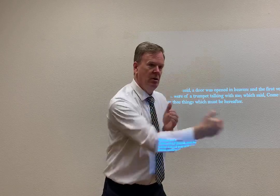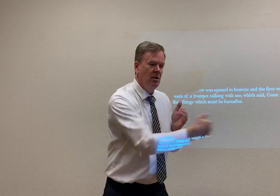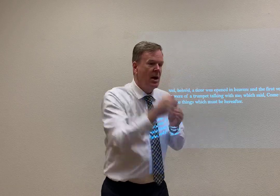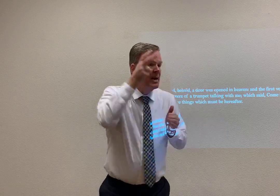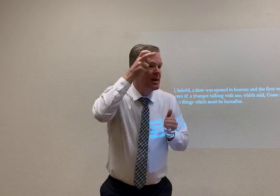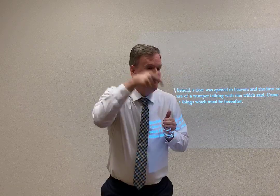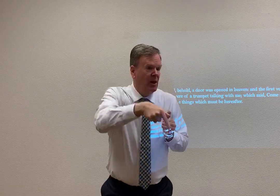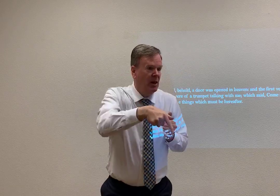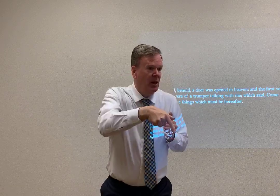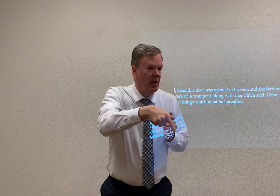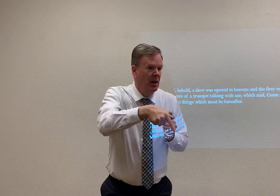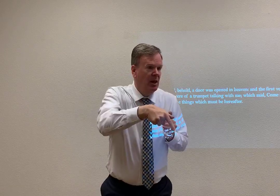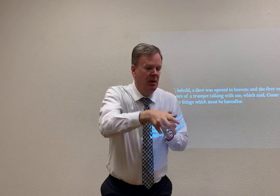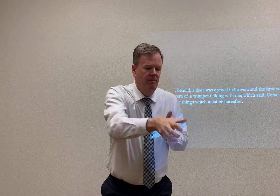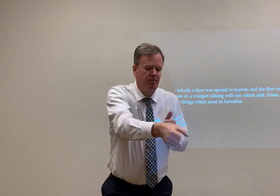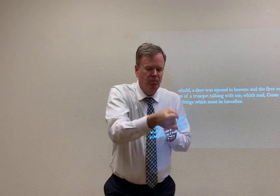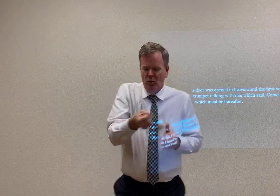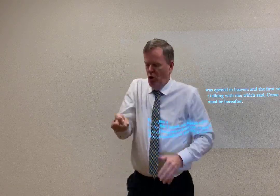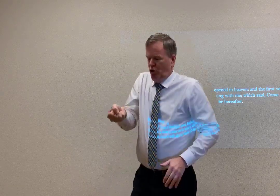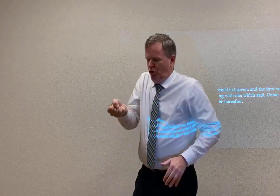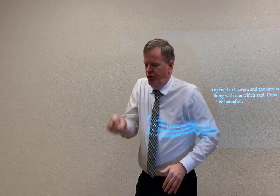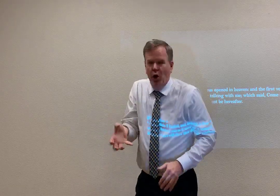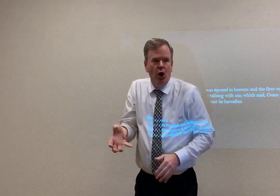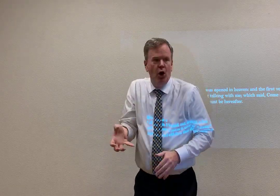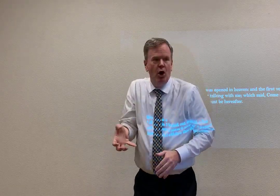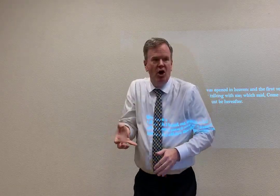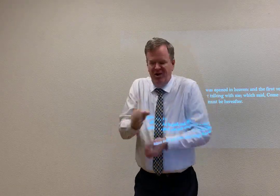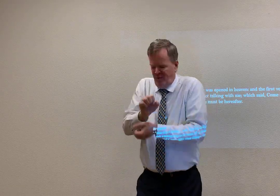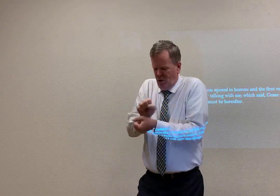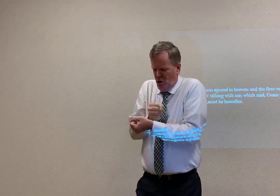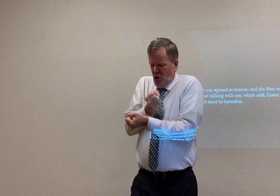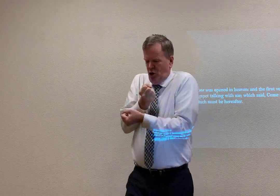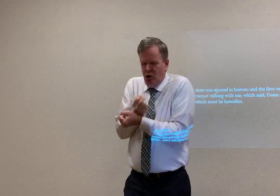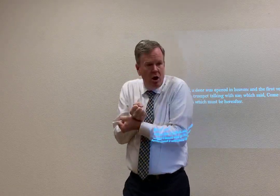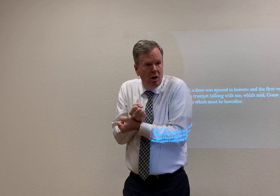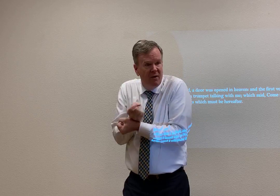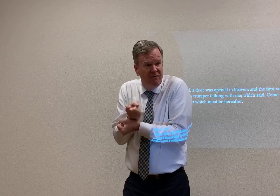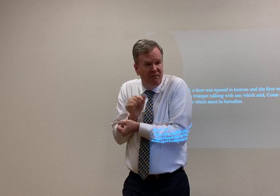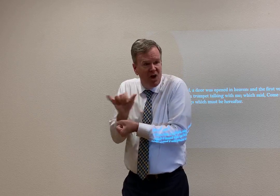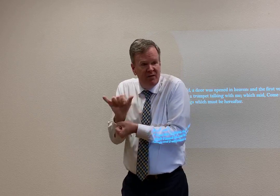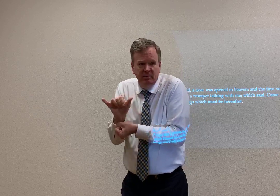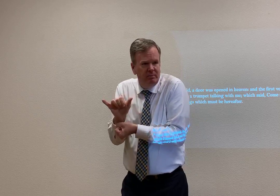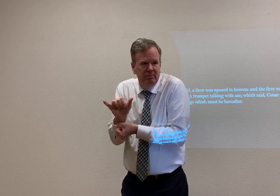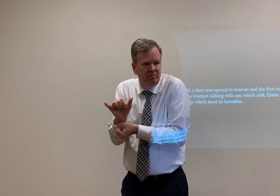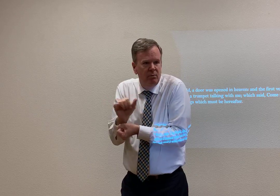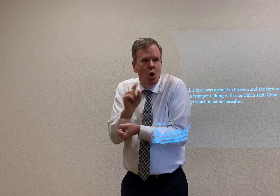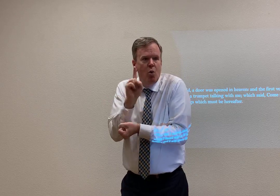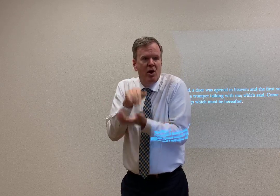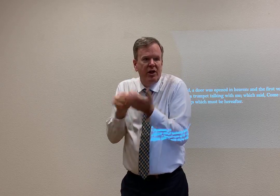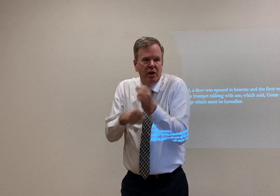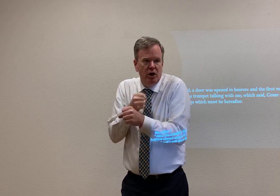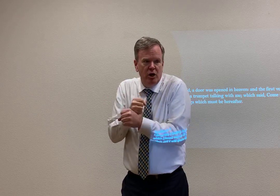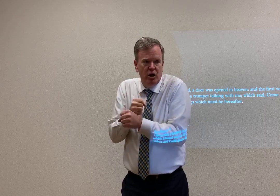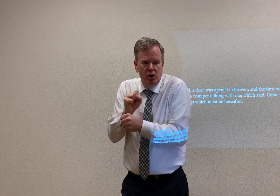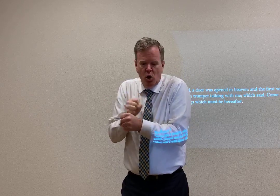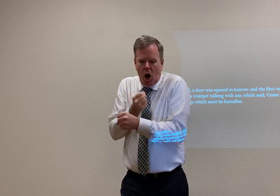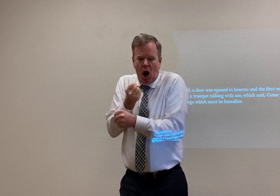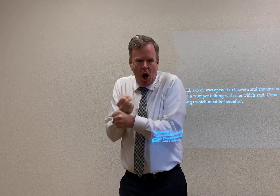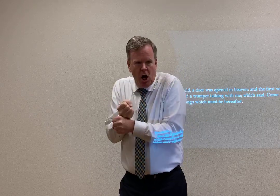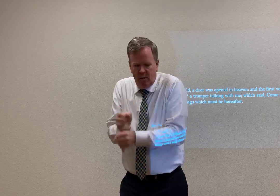millennial reign of 1,000 years, the devil who's been bound, during that millennial reign, he's bound, he's locked, it's not forever, it's only for 1,000 years.